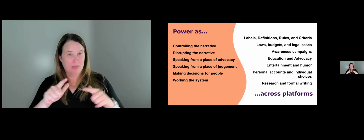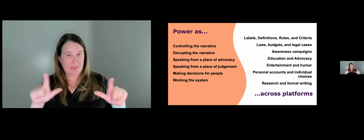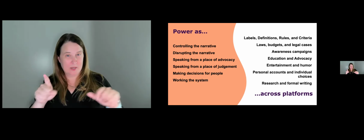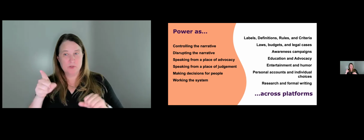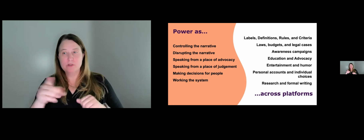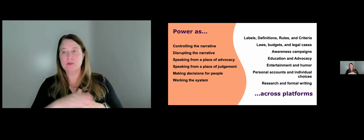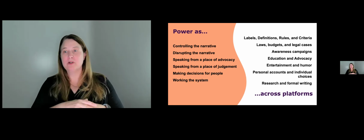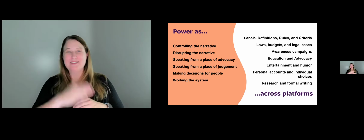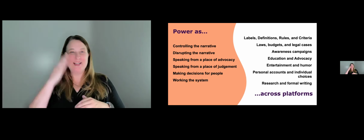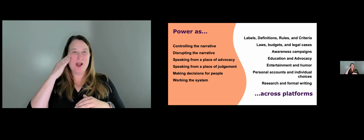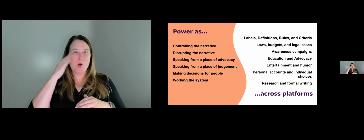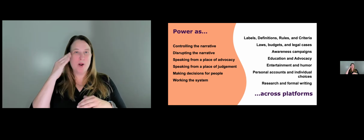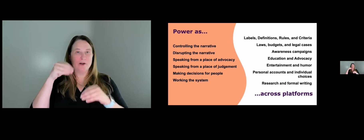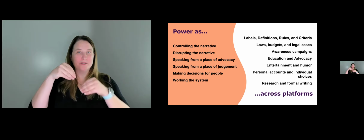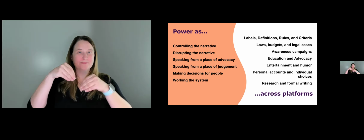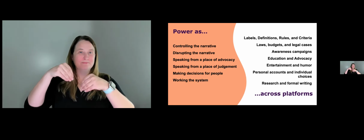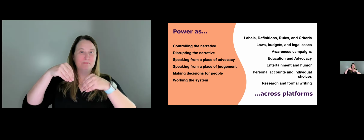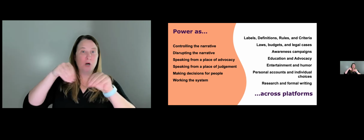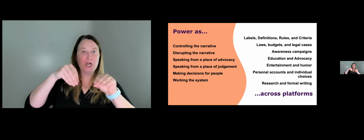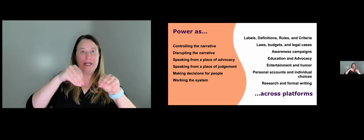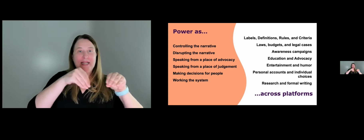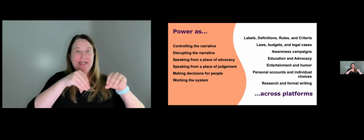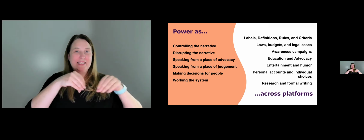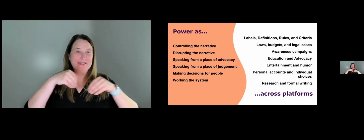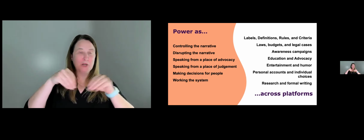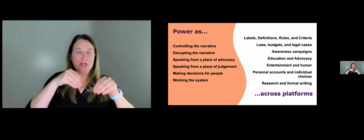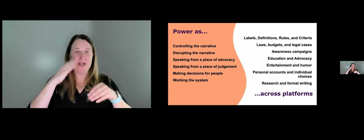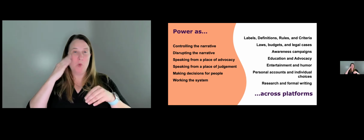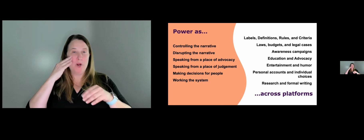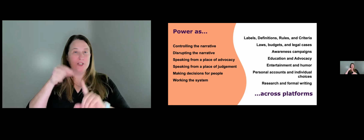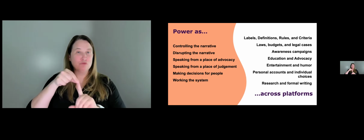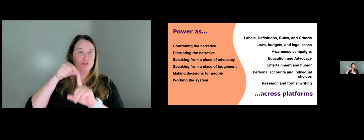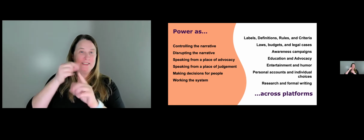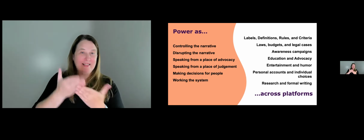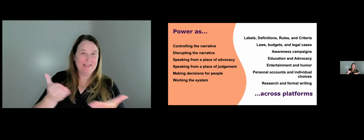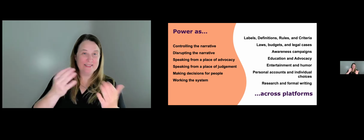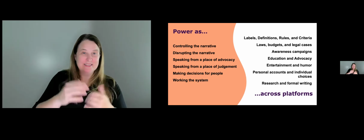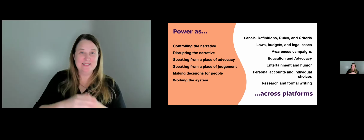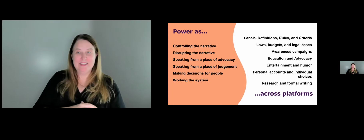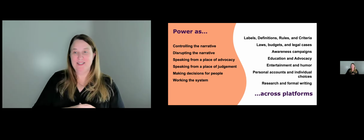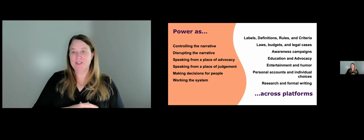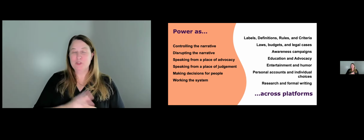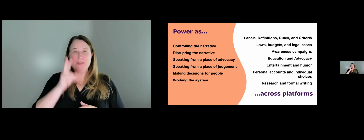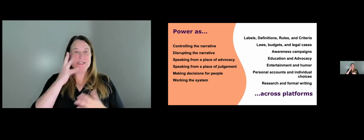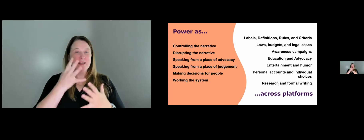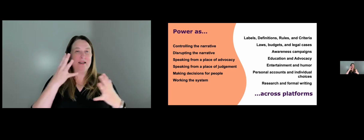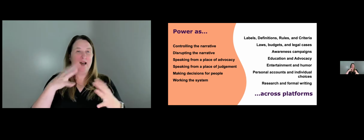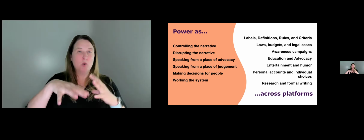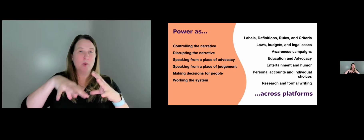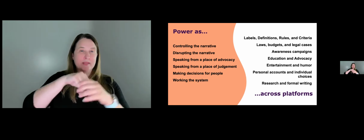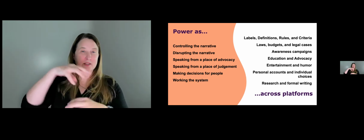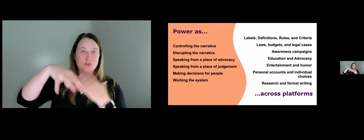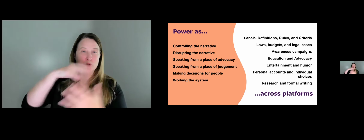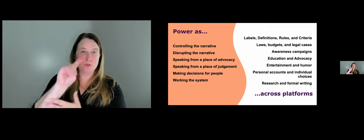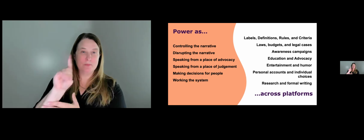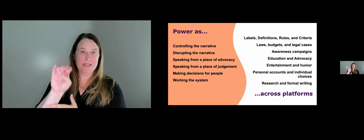Another thing that we think about within an informal language is the awareness of marketing, unique things.